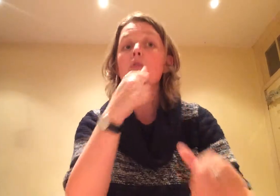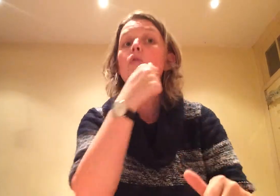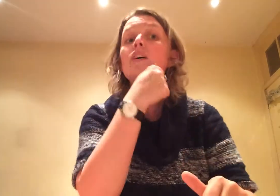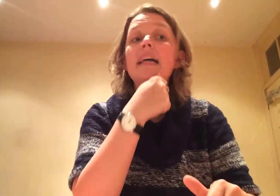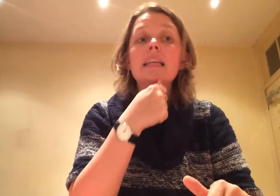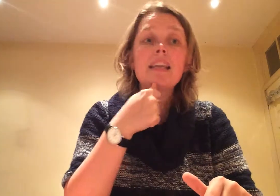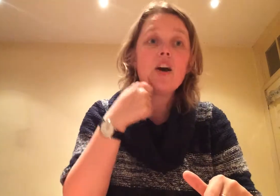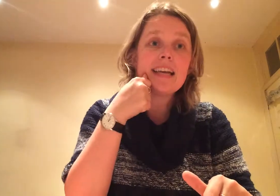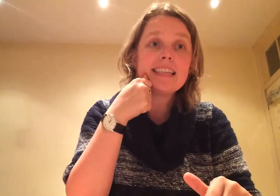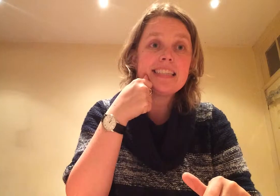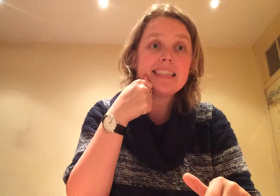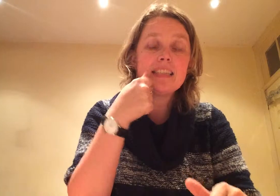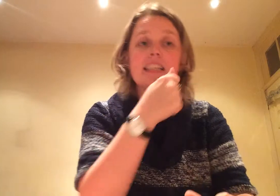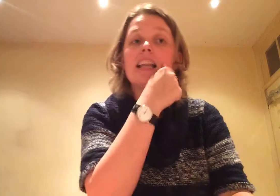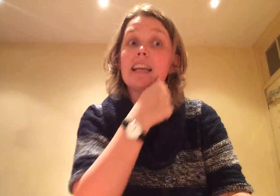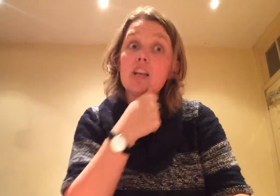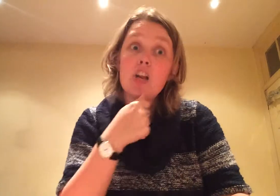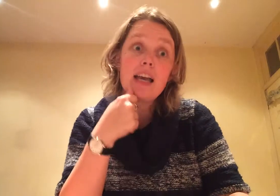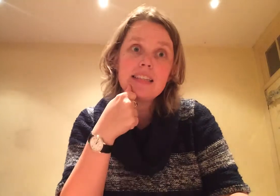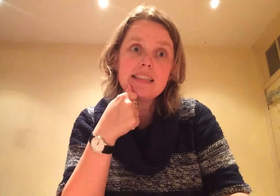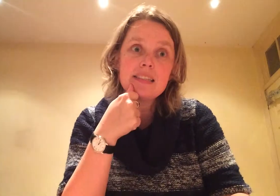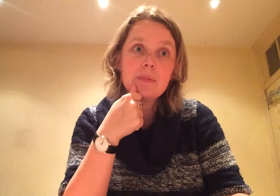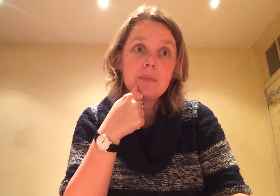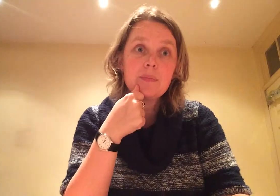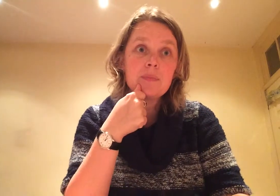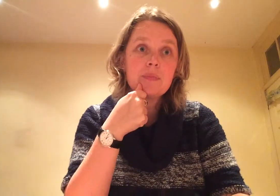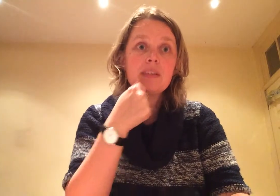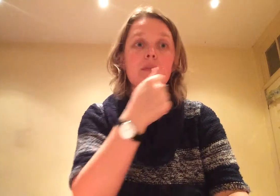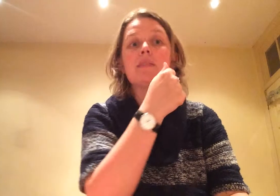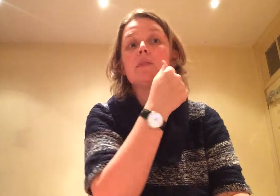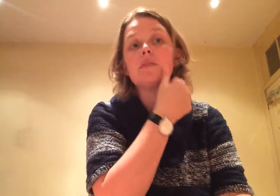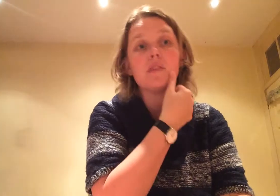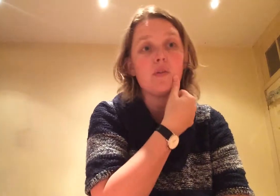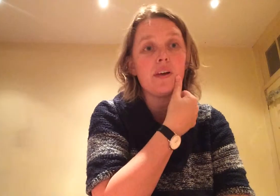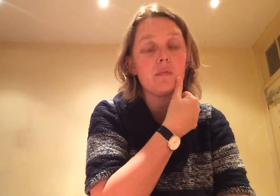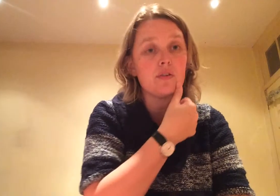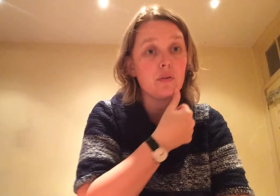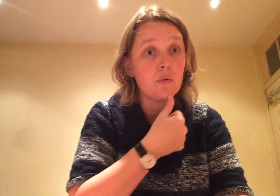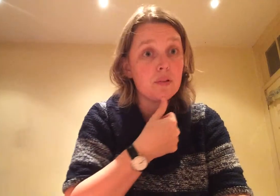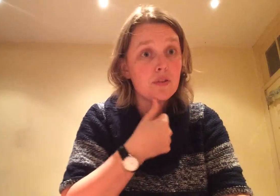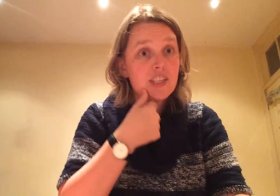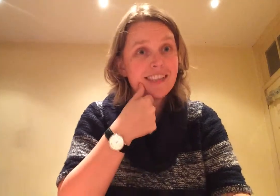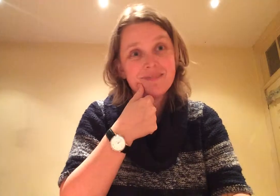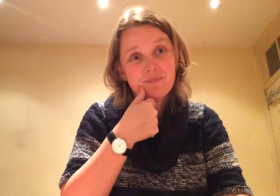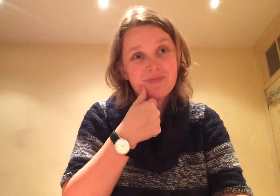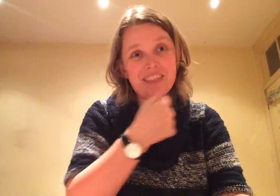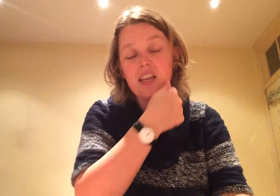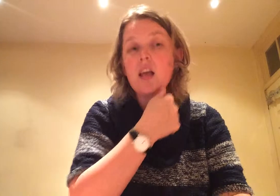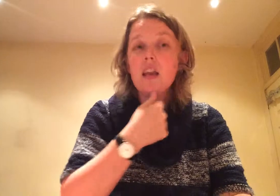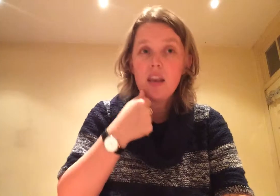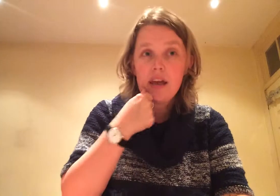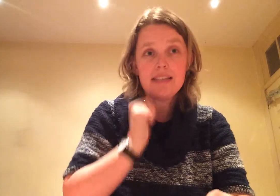or nice, like a nice, when your thumb goes across your chin,